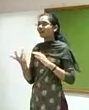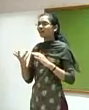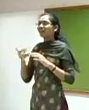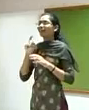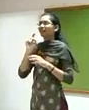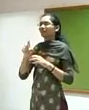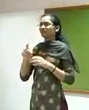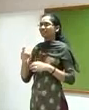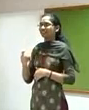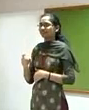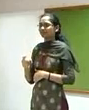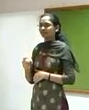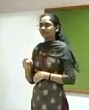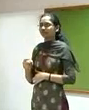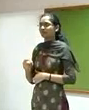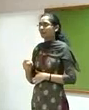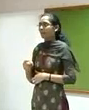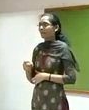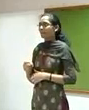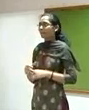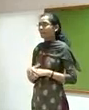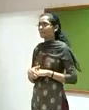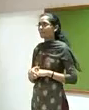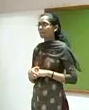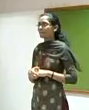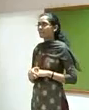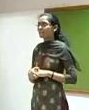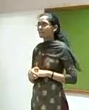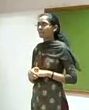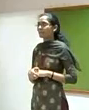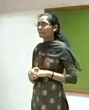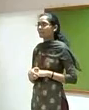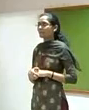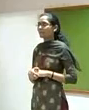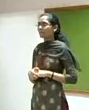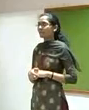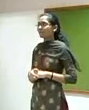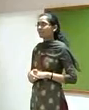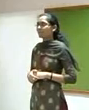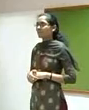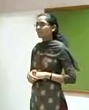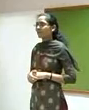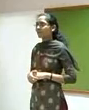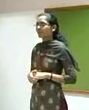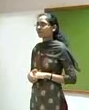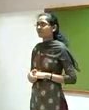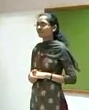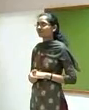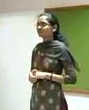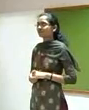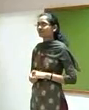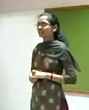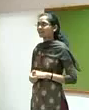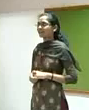CRPD, married with the section 47 jurisprudence, can expand some things so that we should not